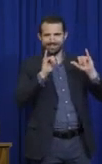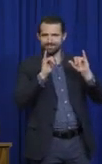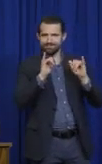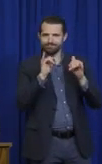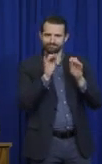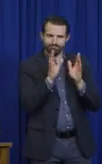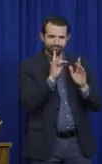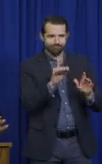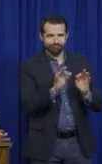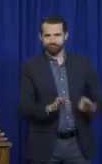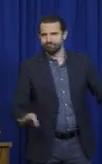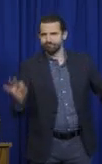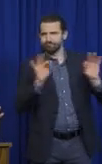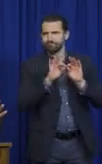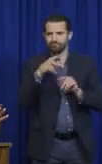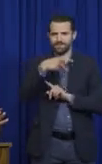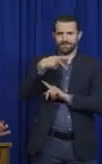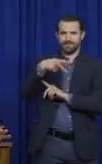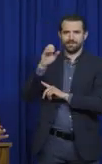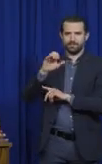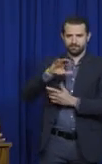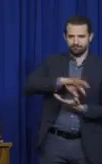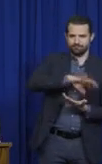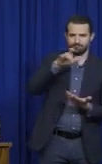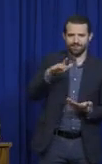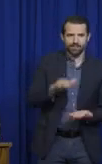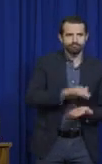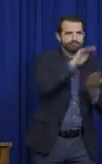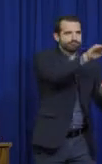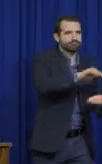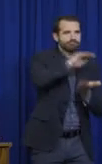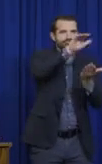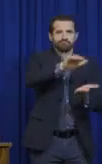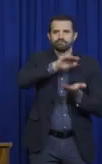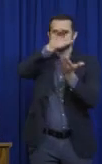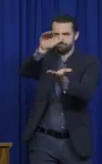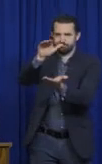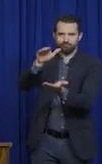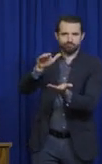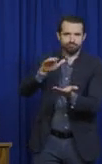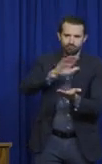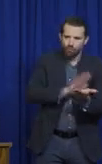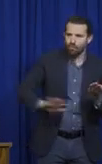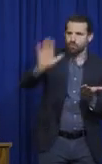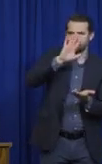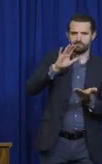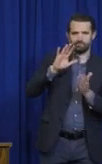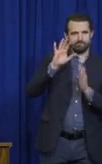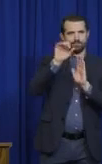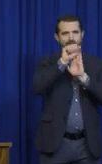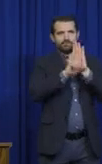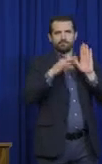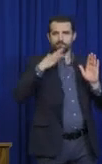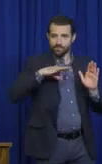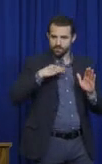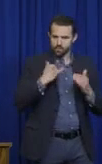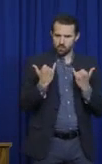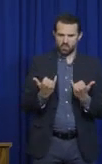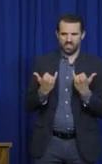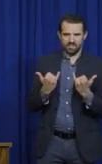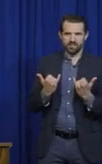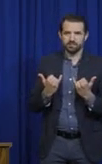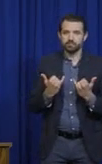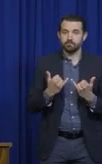PPE to emergency and frontline healthcare workers across the state. Today alone,